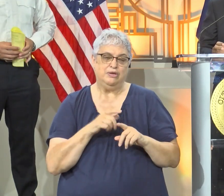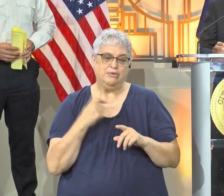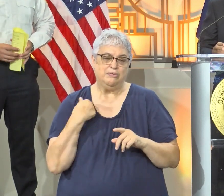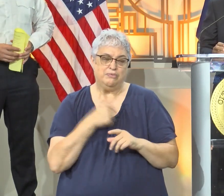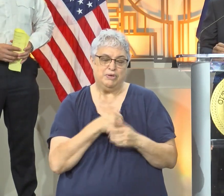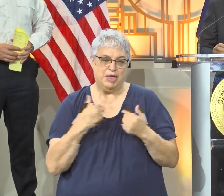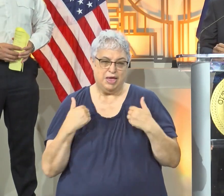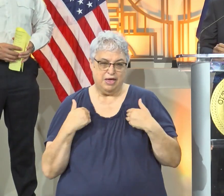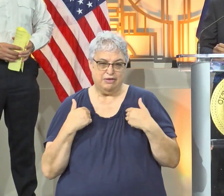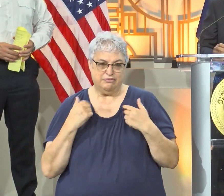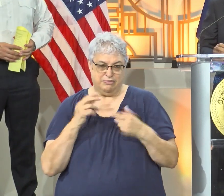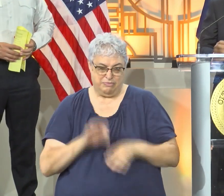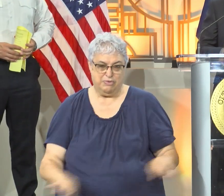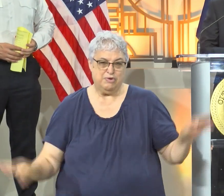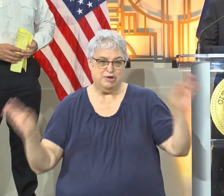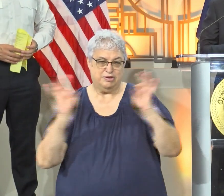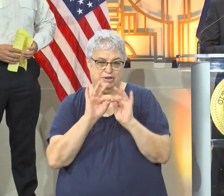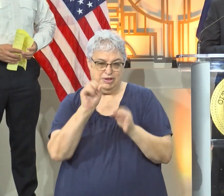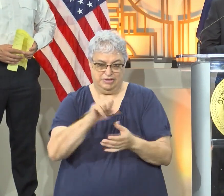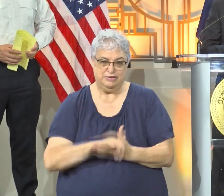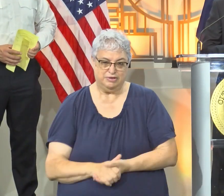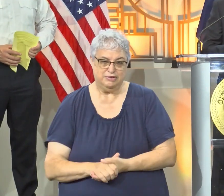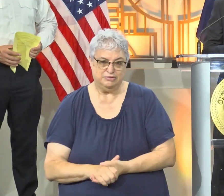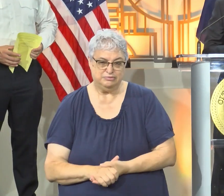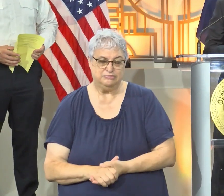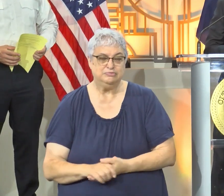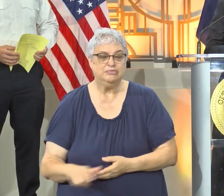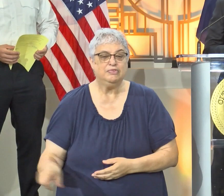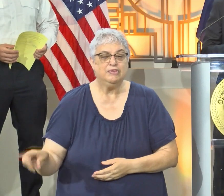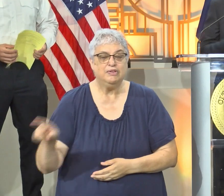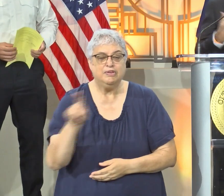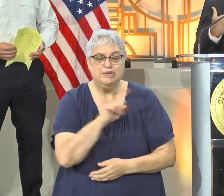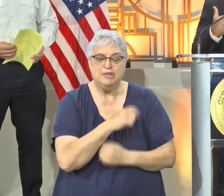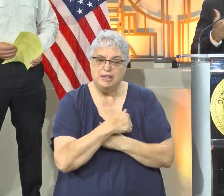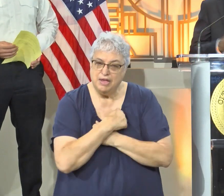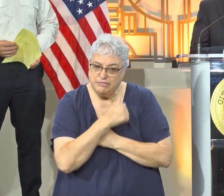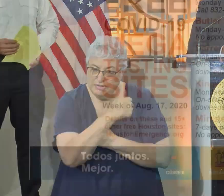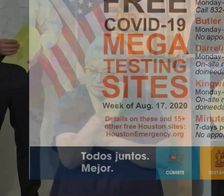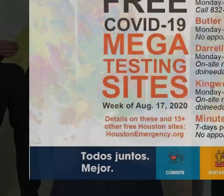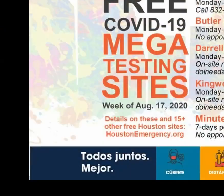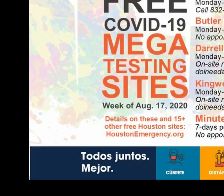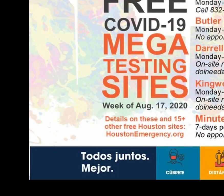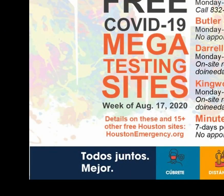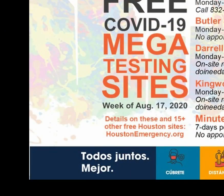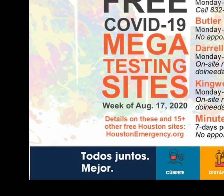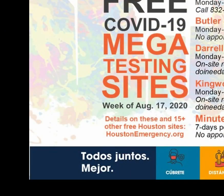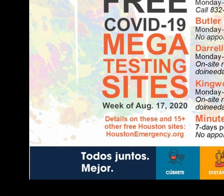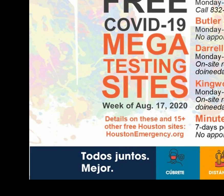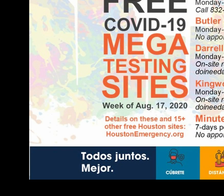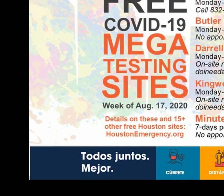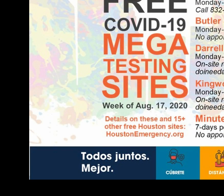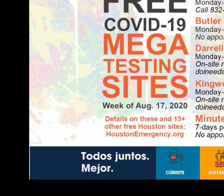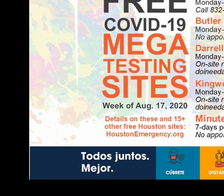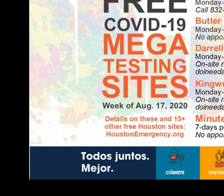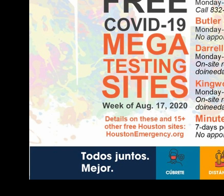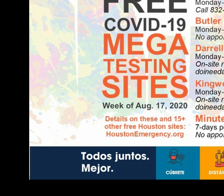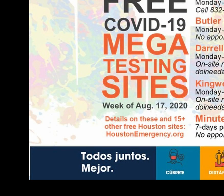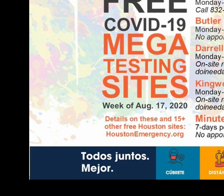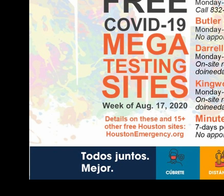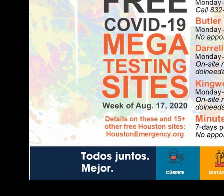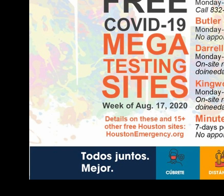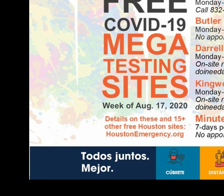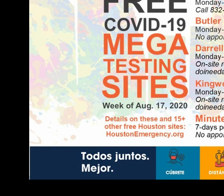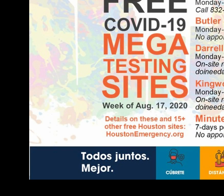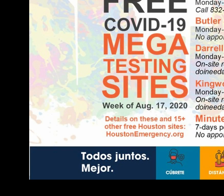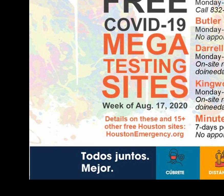especially important. So if you love yourself, and if you love others and your family